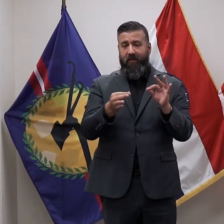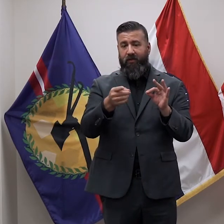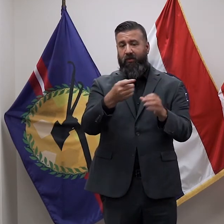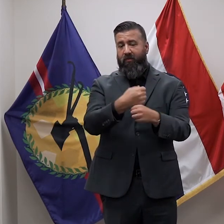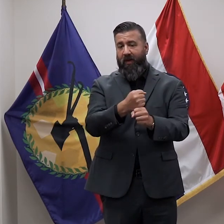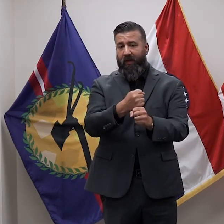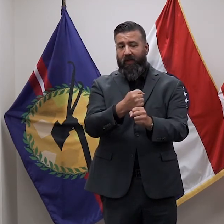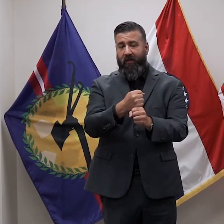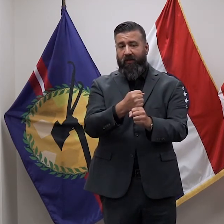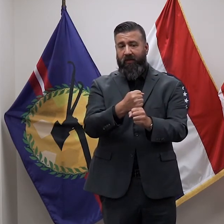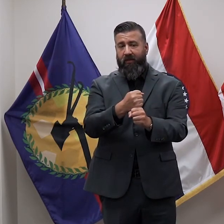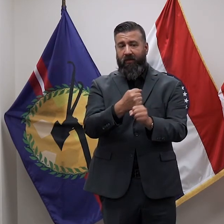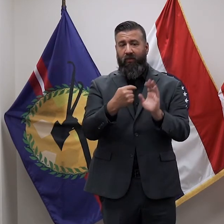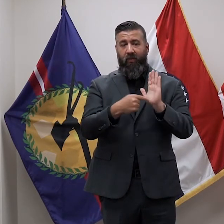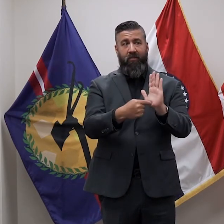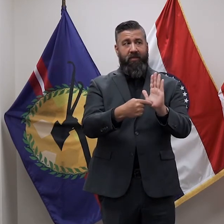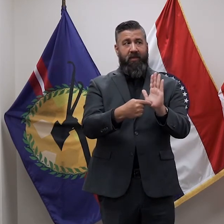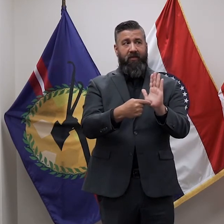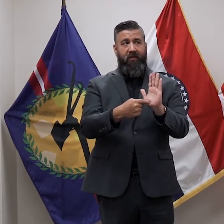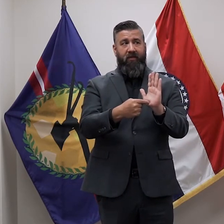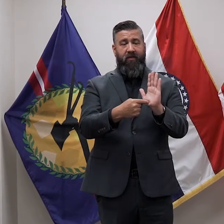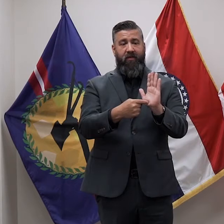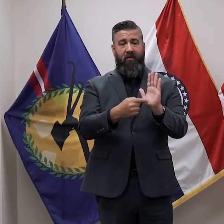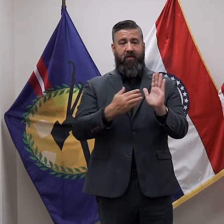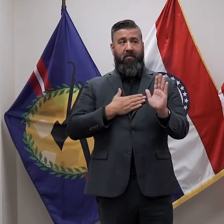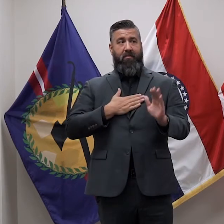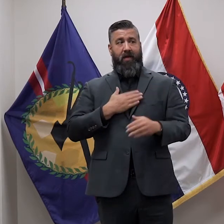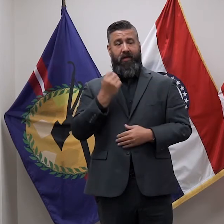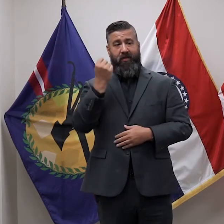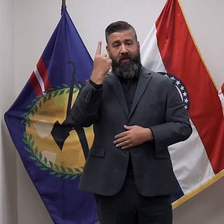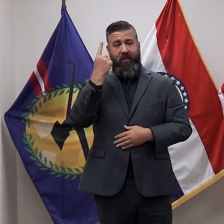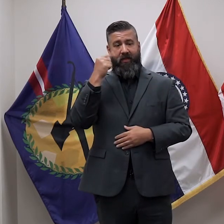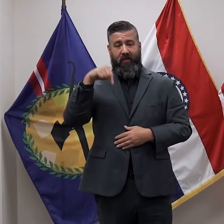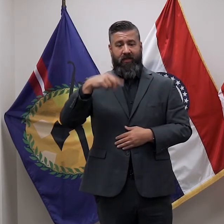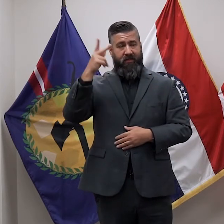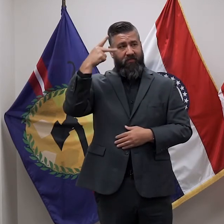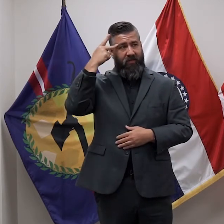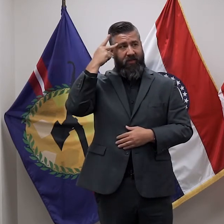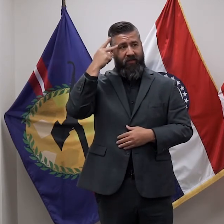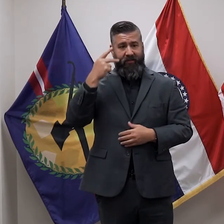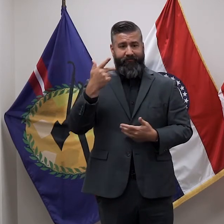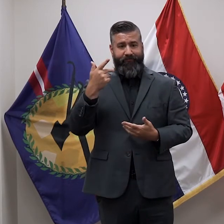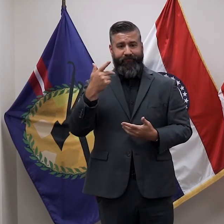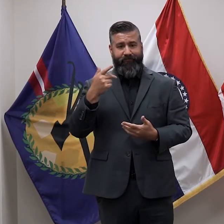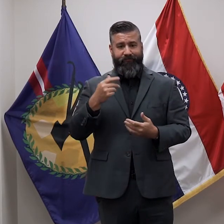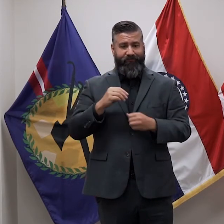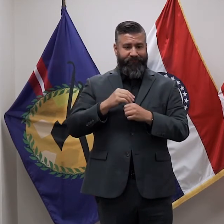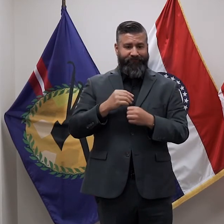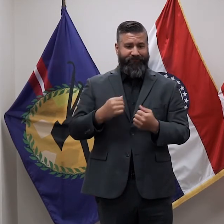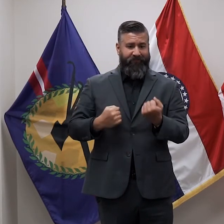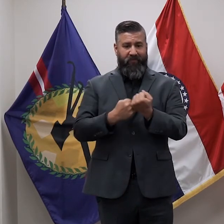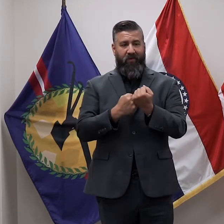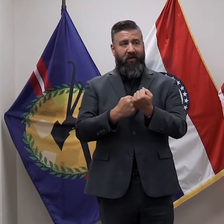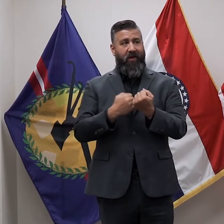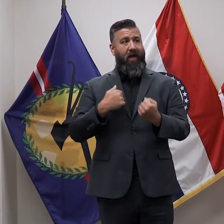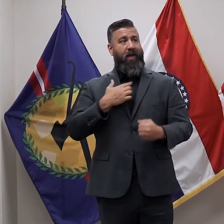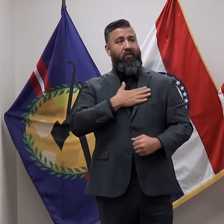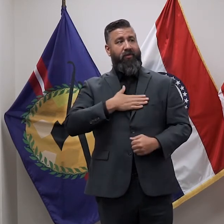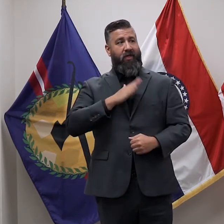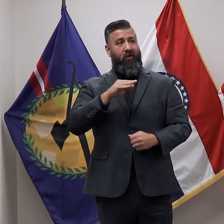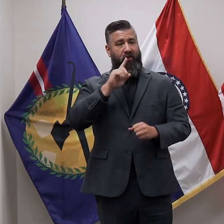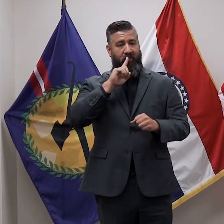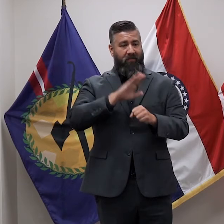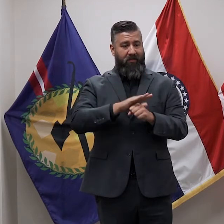you're making are representative. I understand that this is politically charged, and I appreciate your commitment to